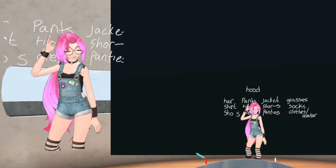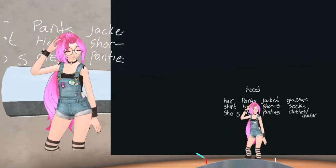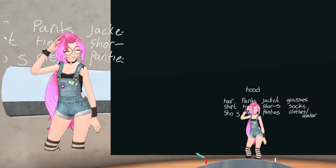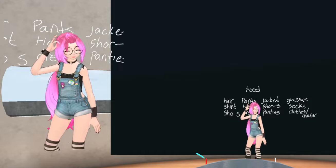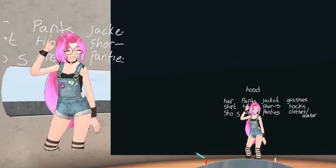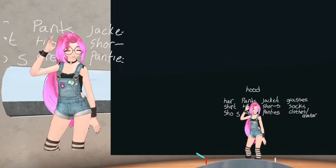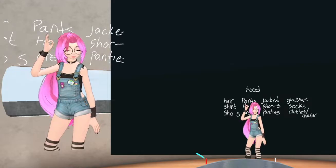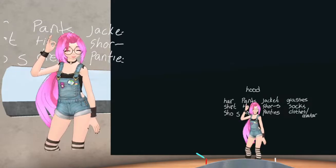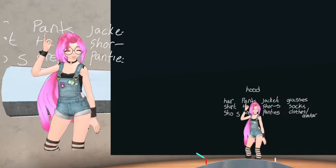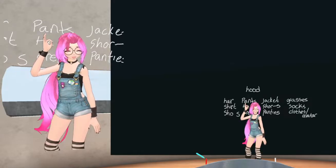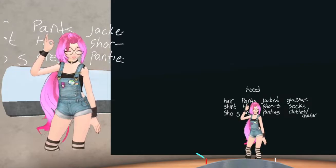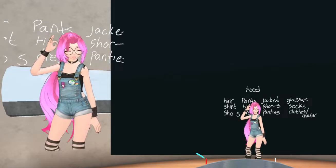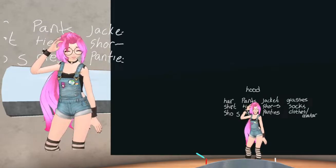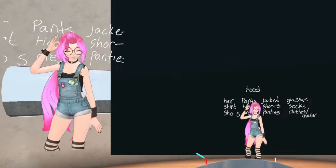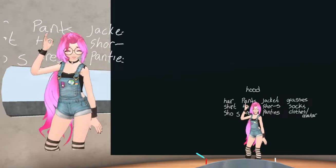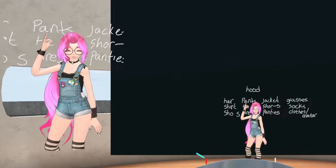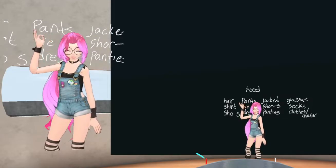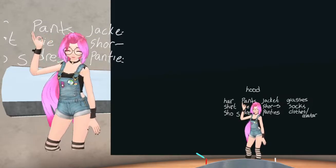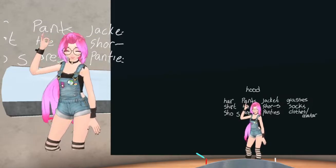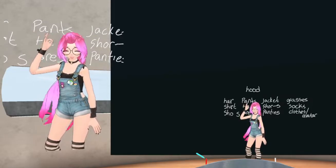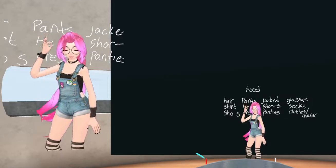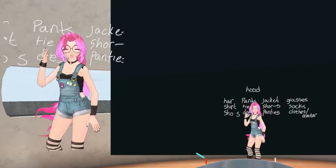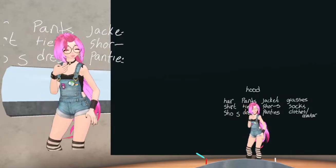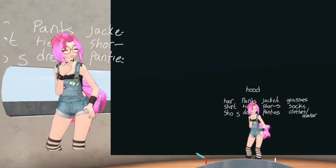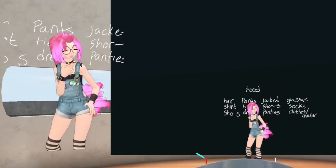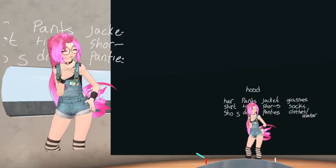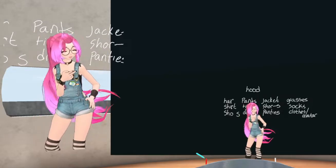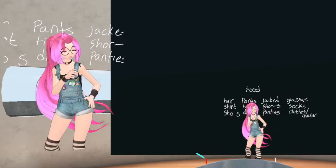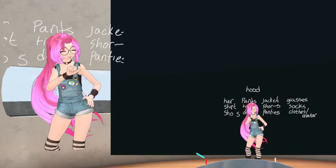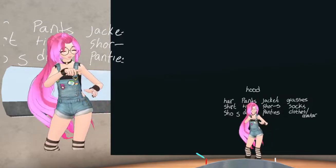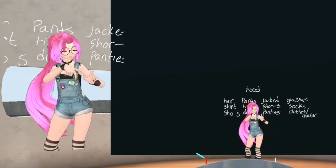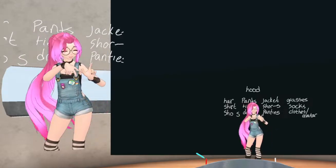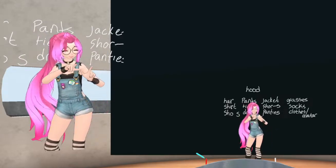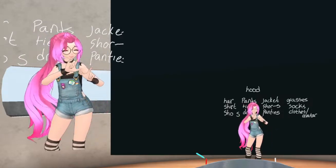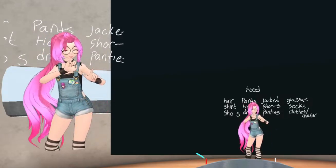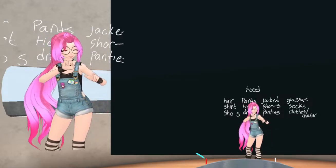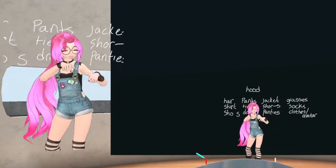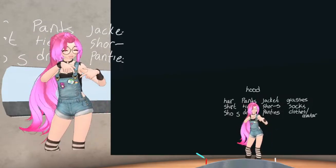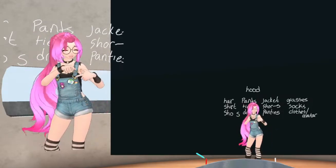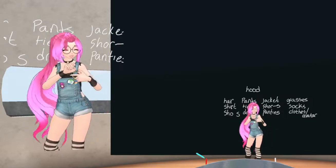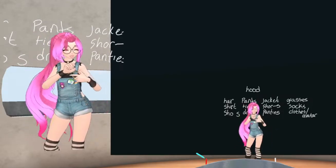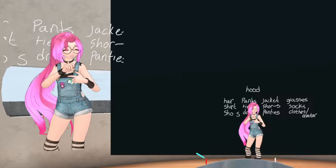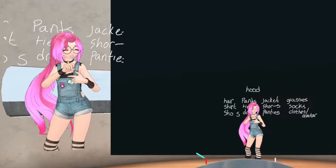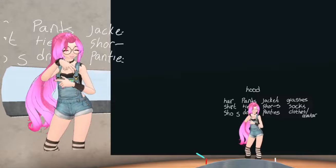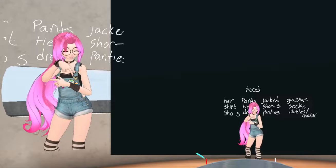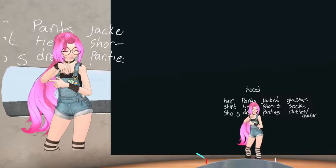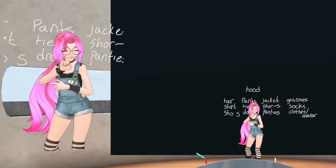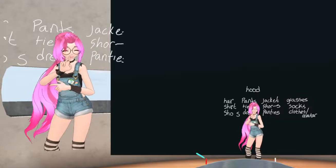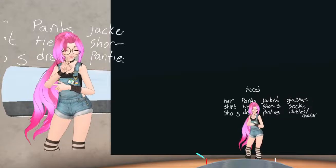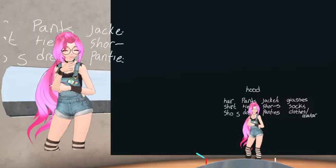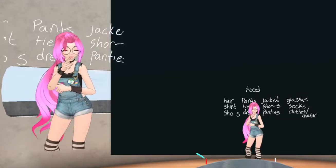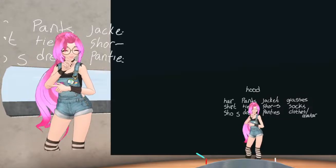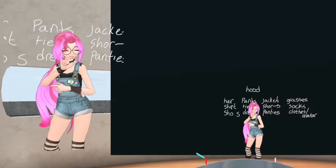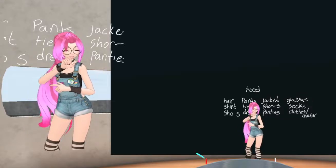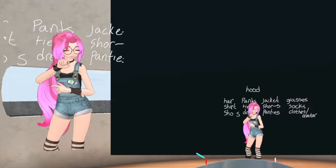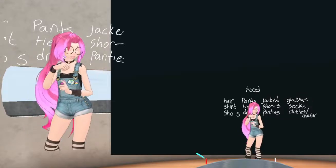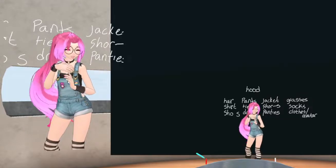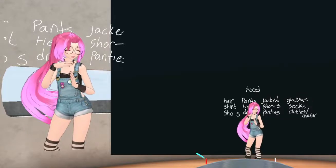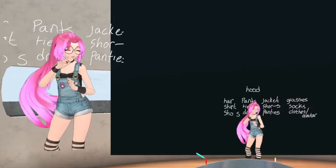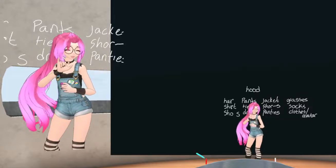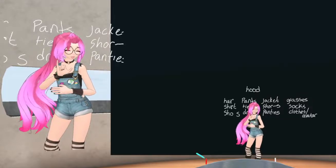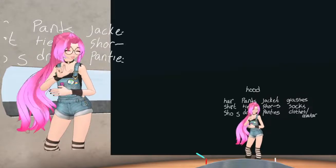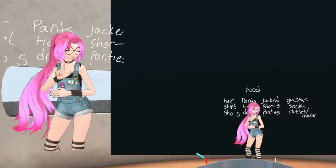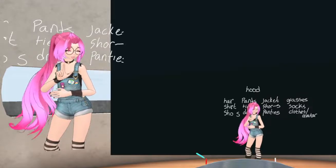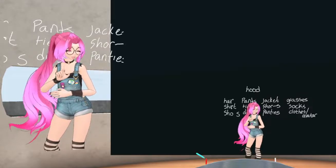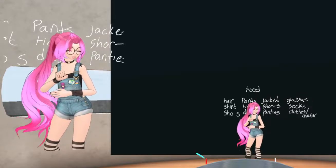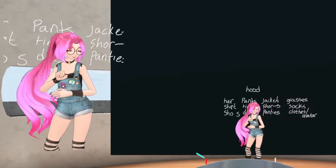this. Like if you had a strand of hair and you want to pluck it out. Has anyone seen the anime Parasite?